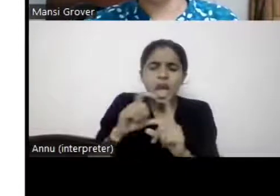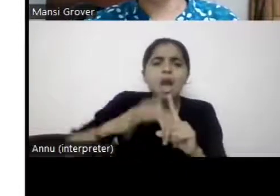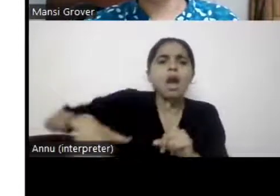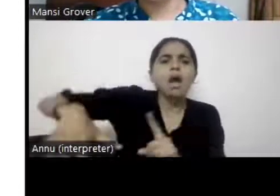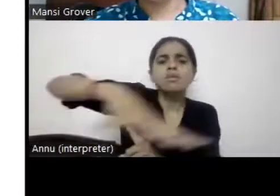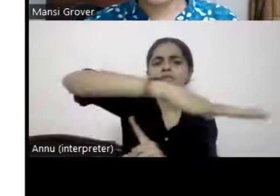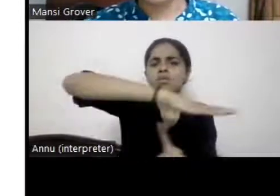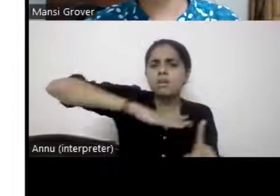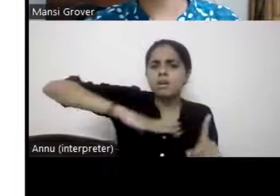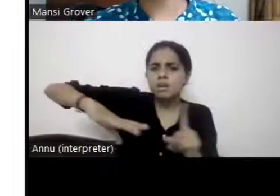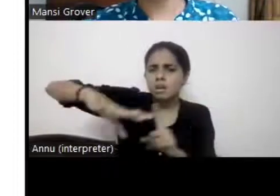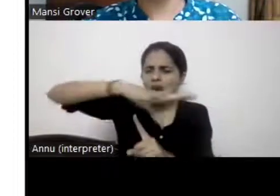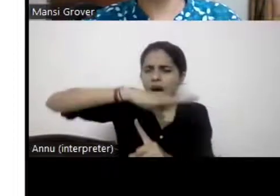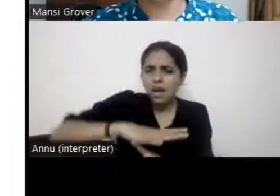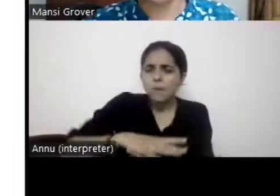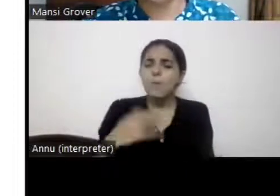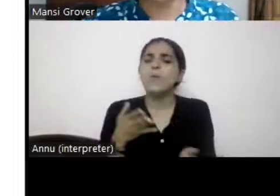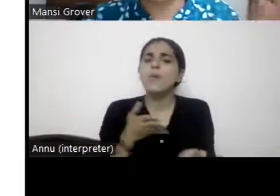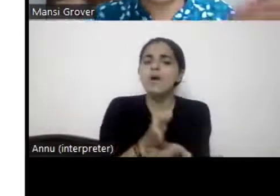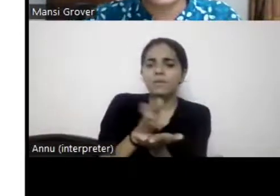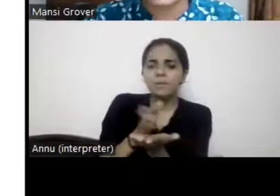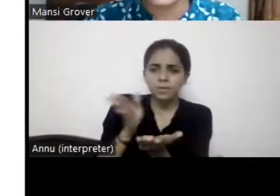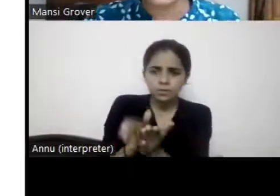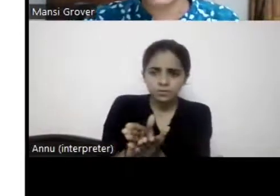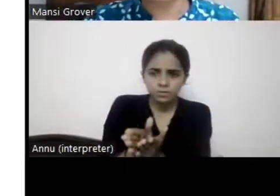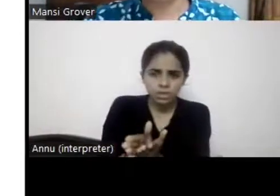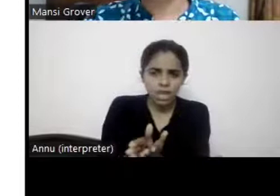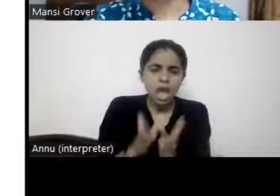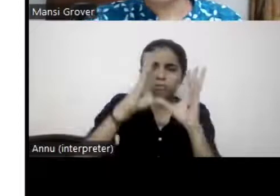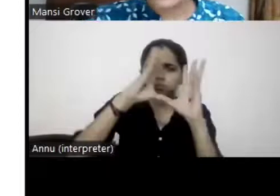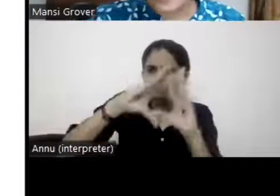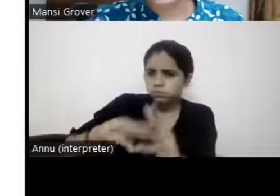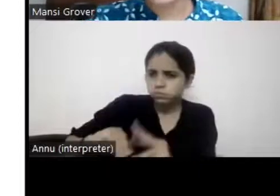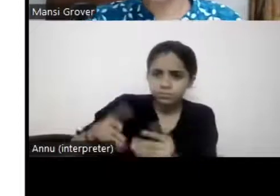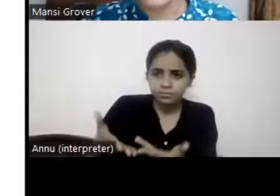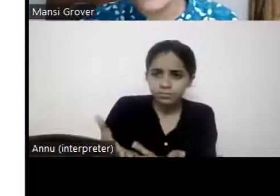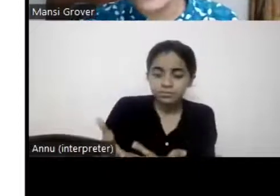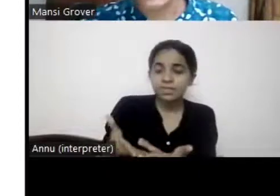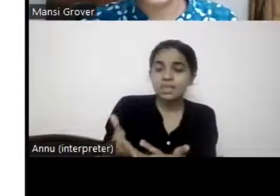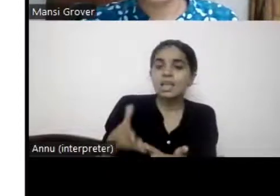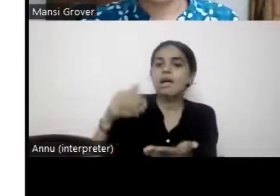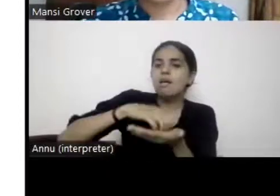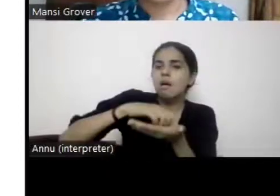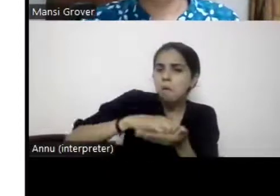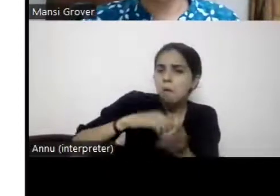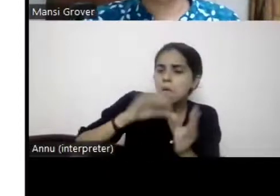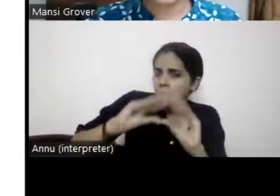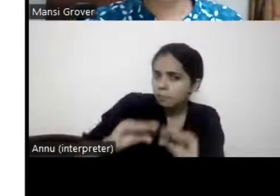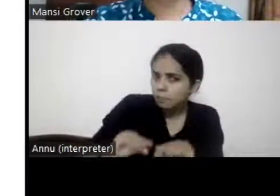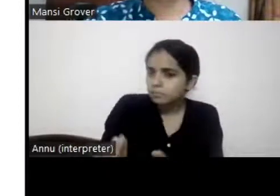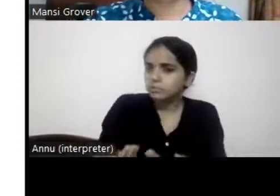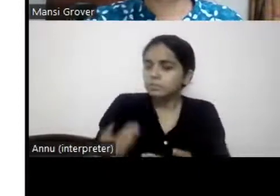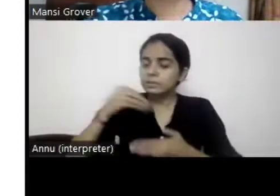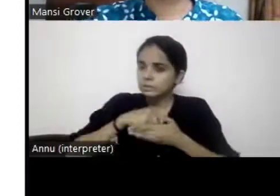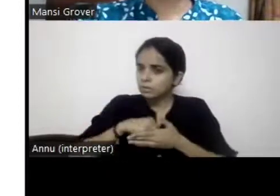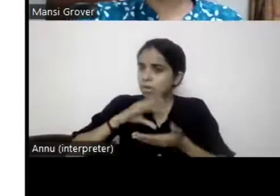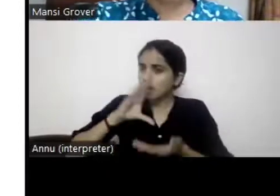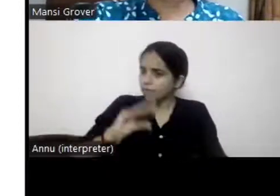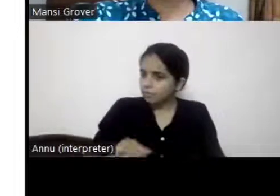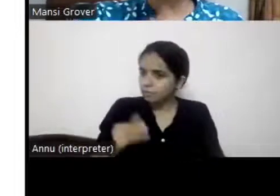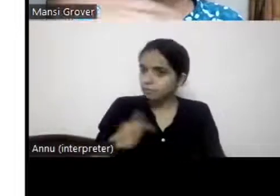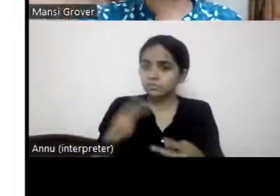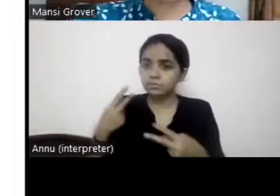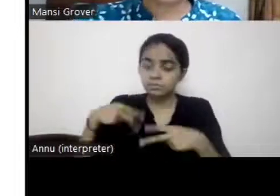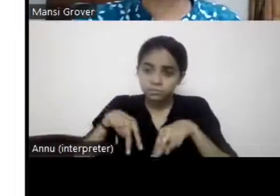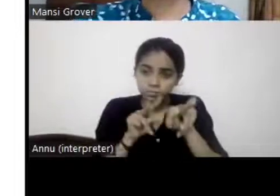living, rather than seeing them in a reductionist way of lack or deficit. When we try to look at